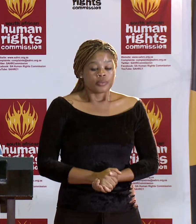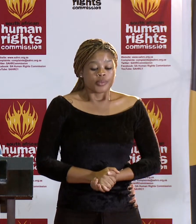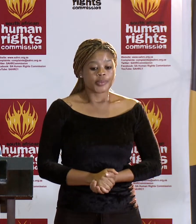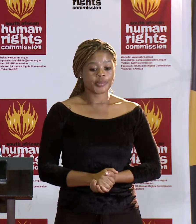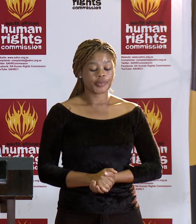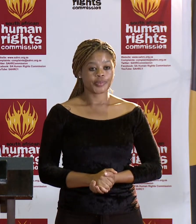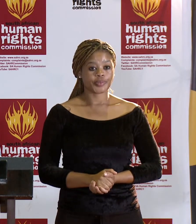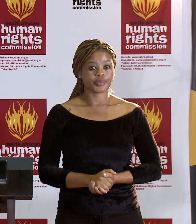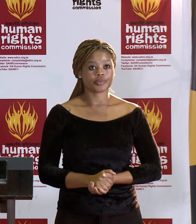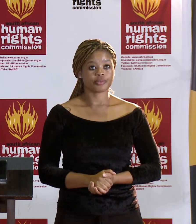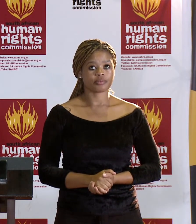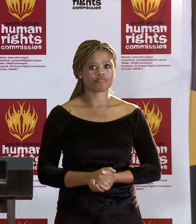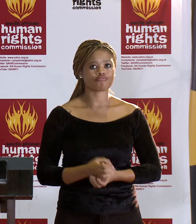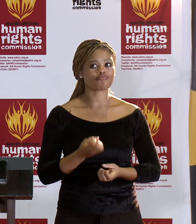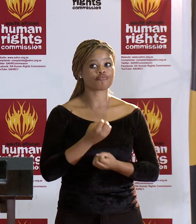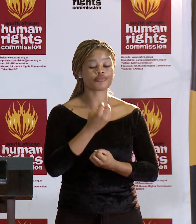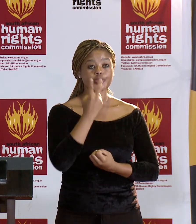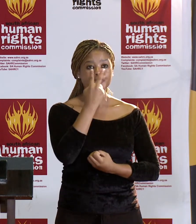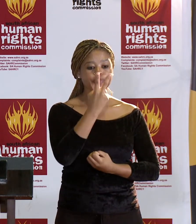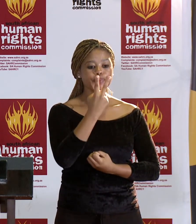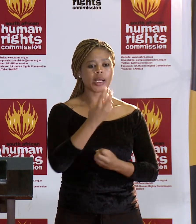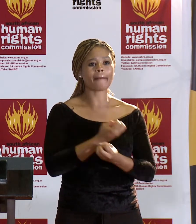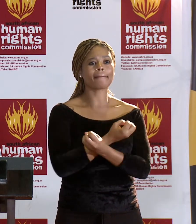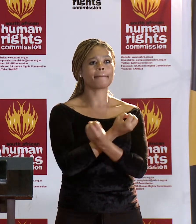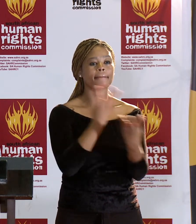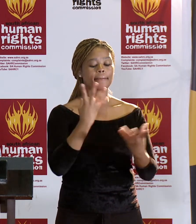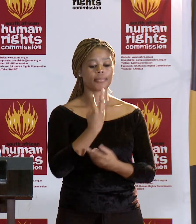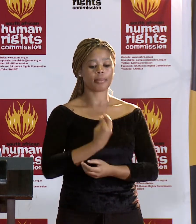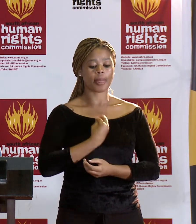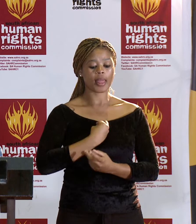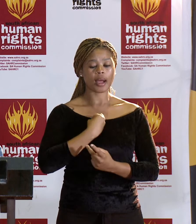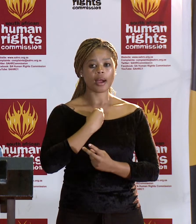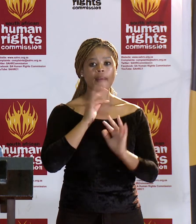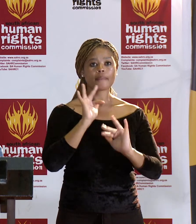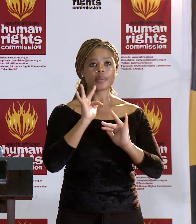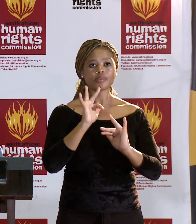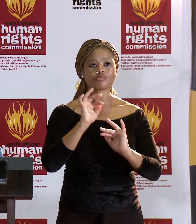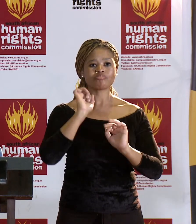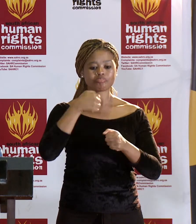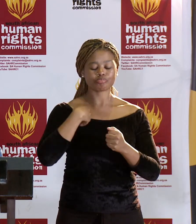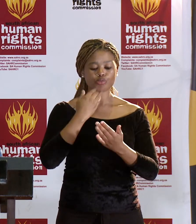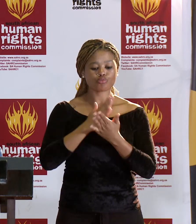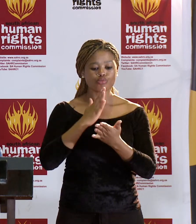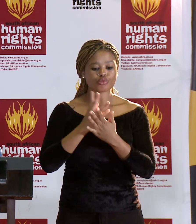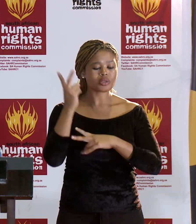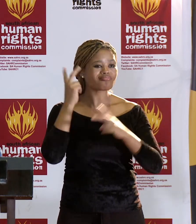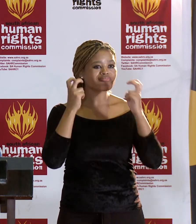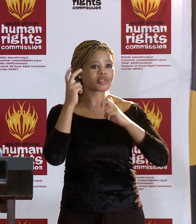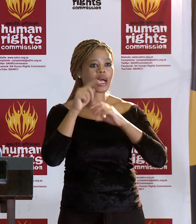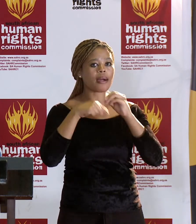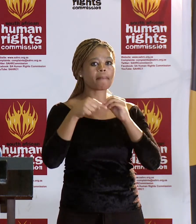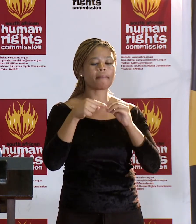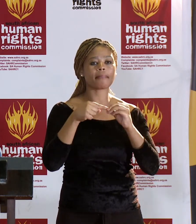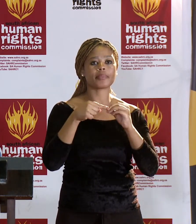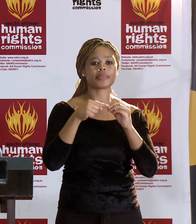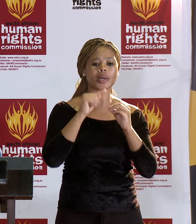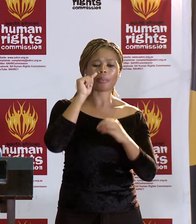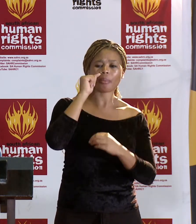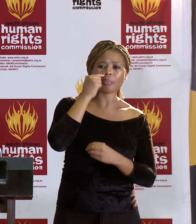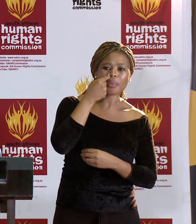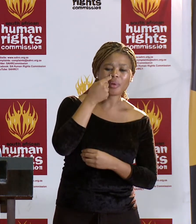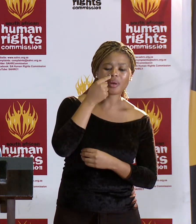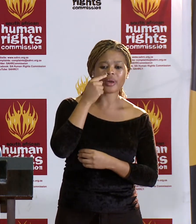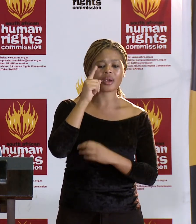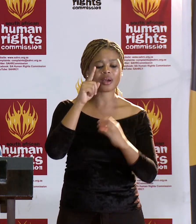So I see many, many young people here today, and I'm sure you're not looking forward to hearing about boring